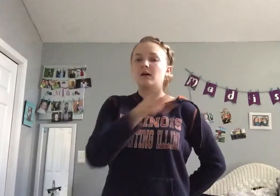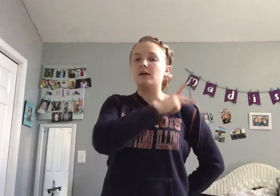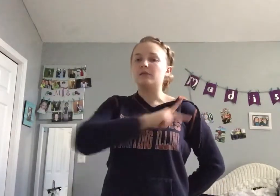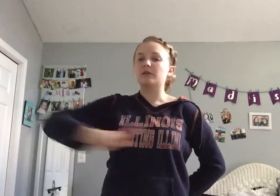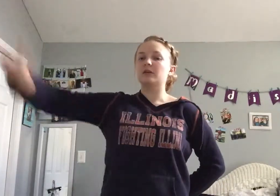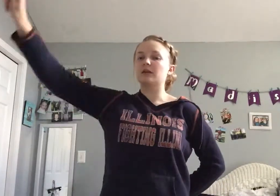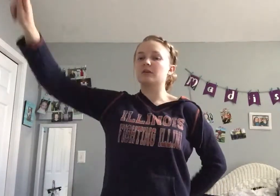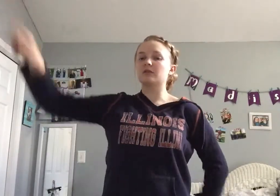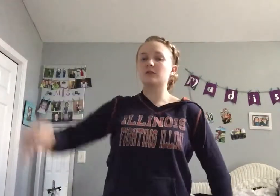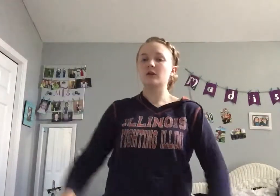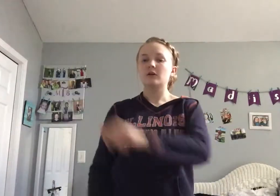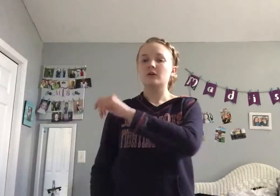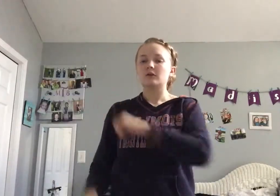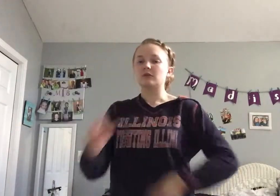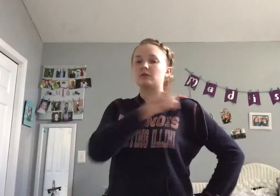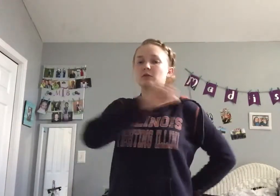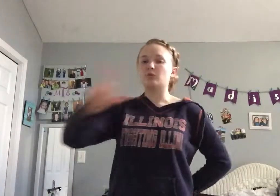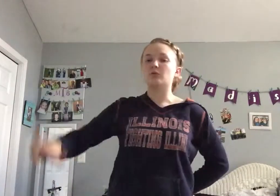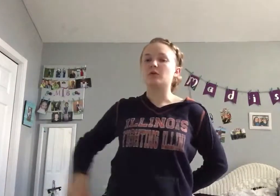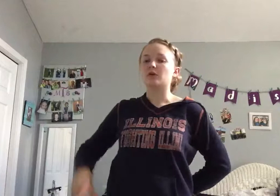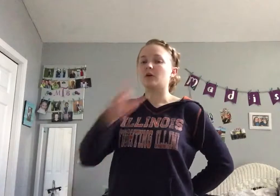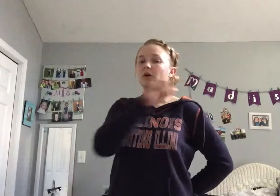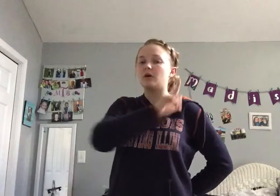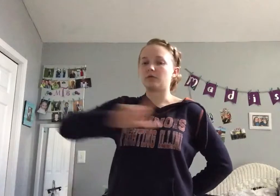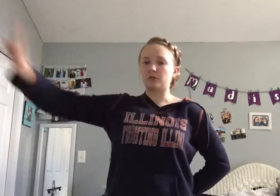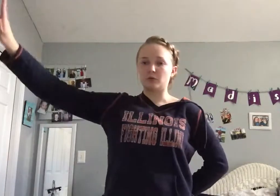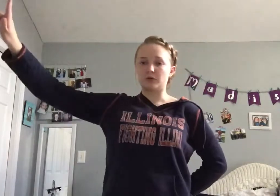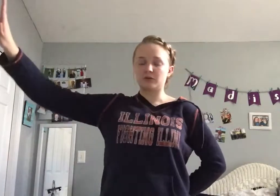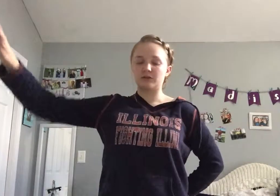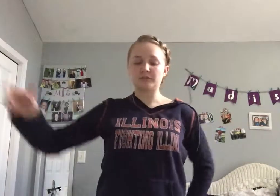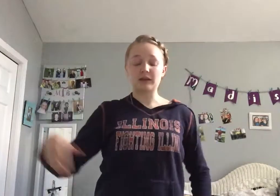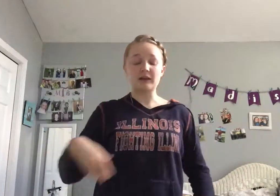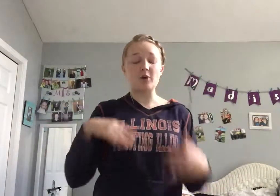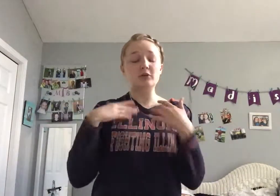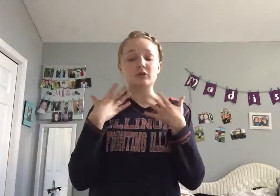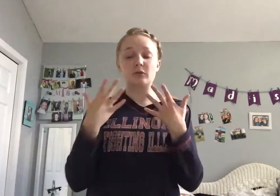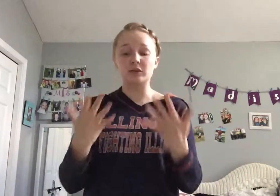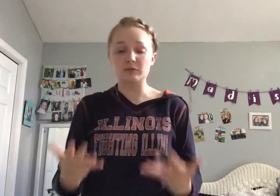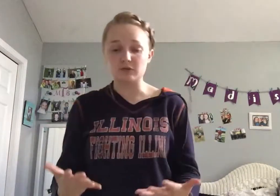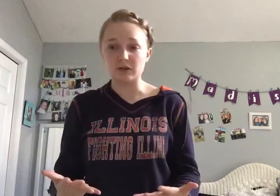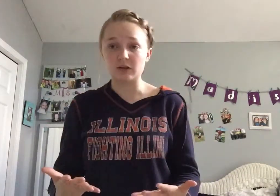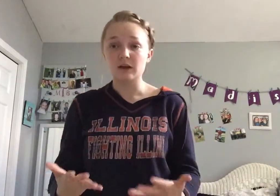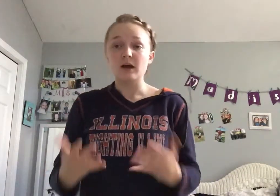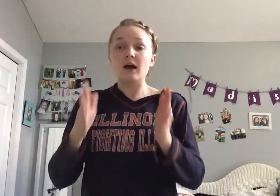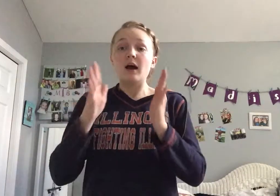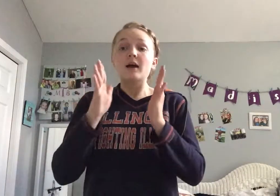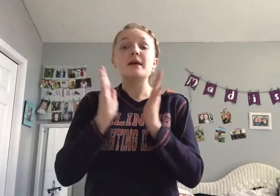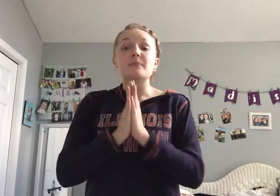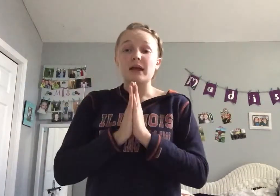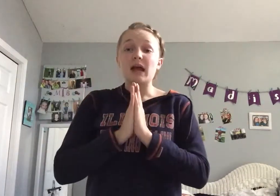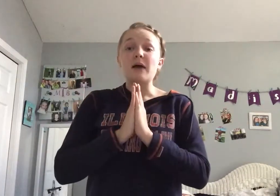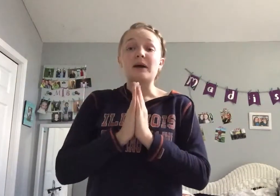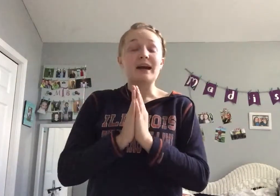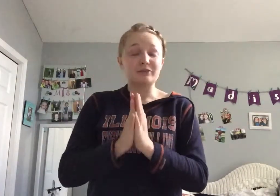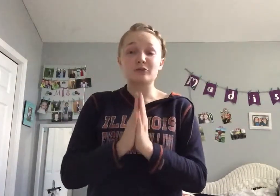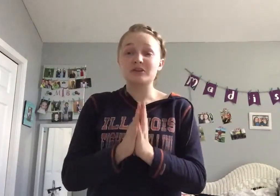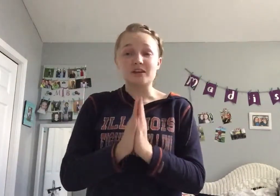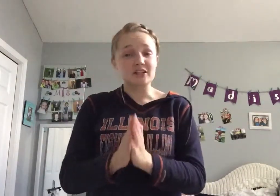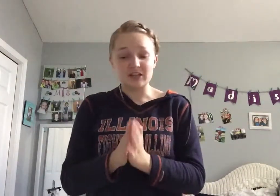of Kings, he's the Lord of Lords. And now I'm going to do that with the music. I might have to do a second